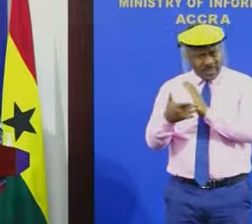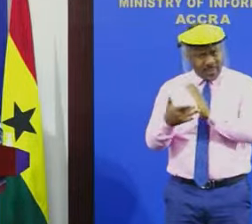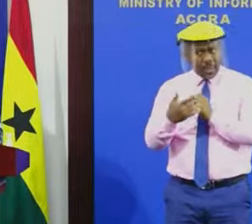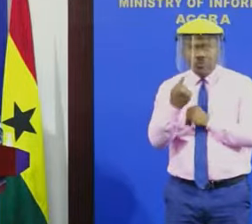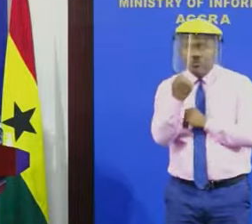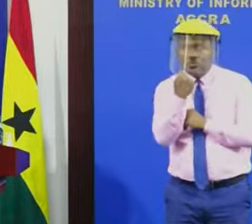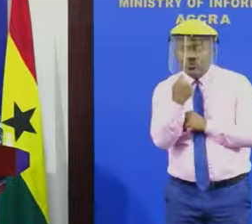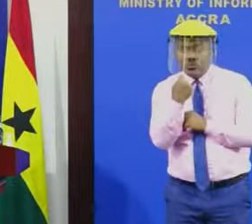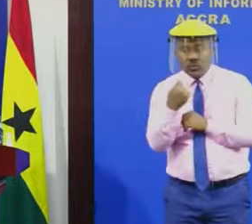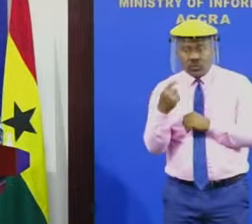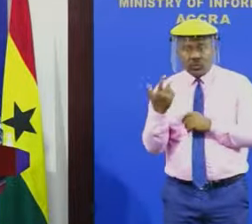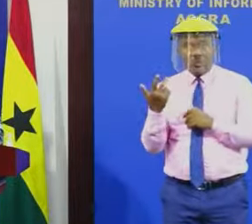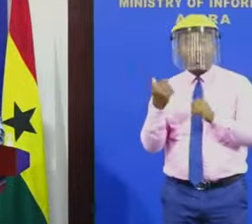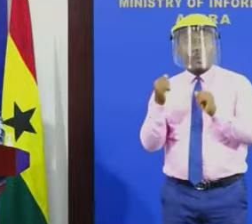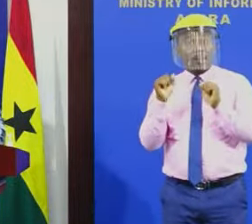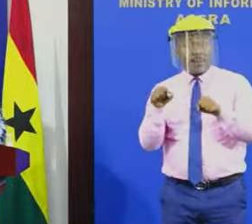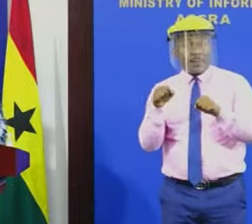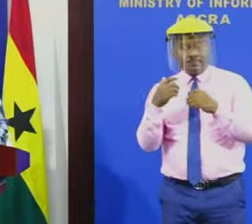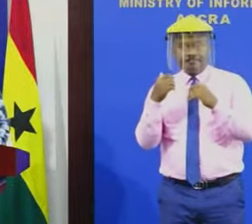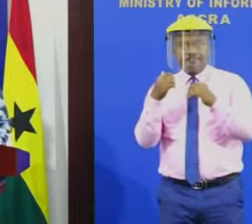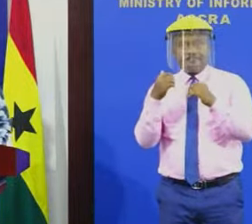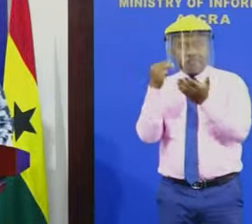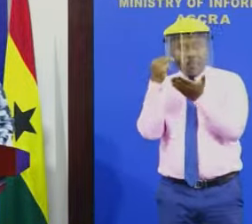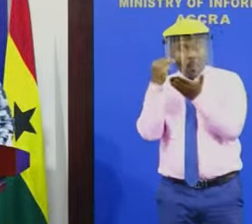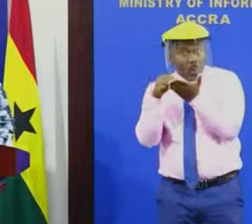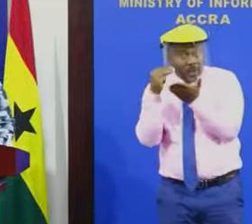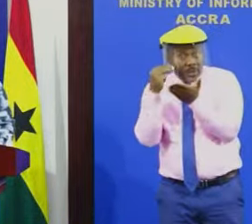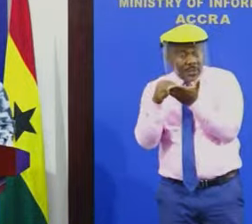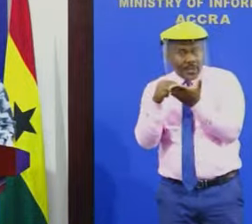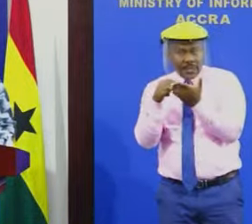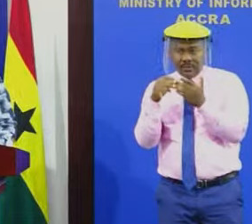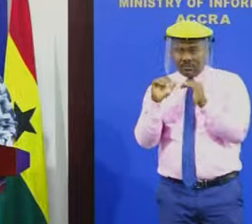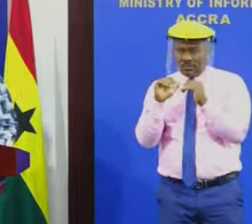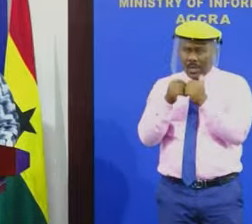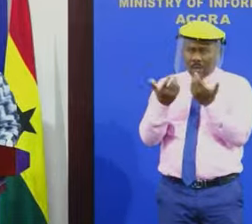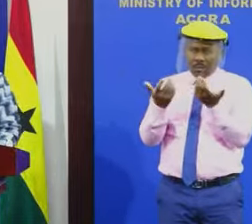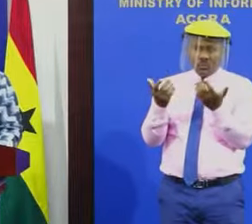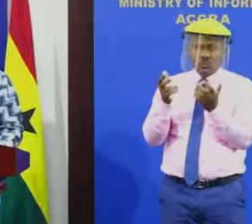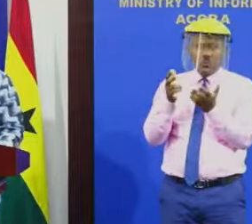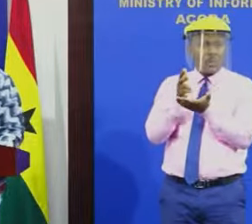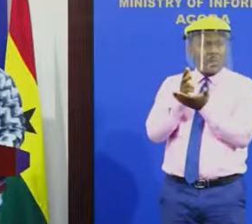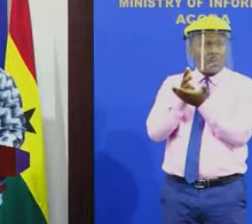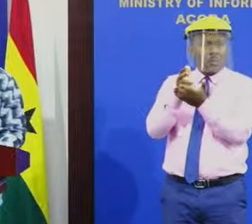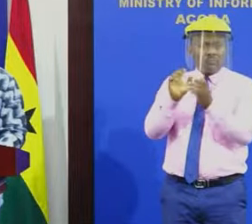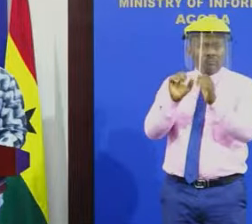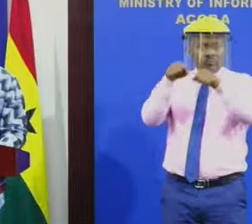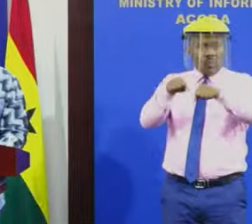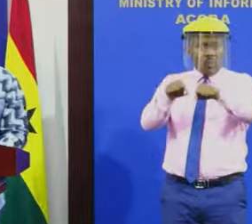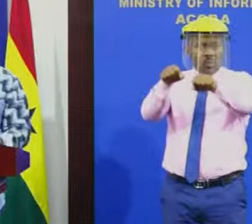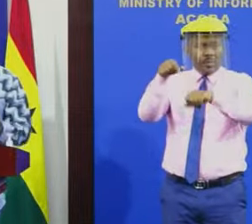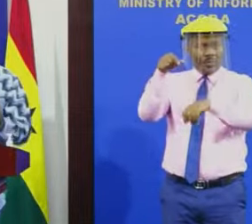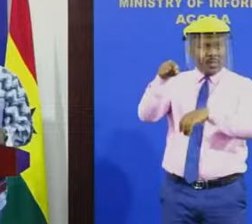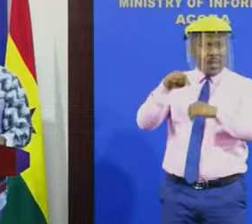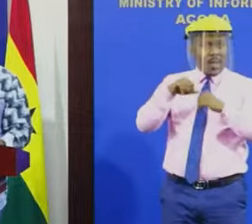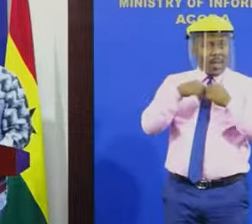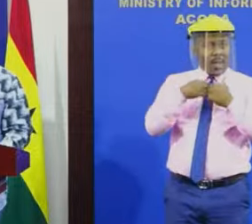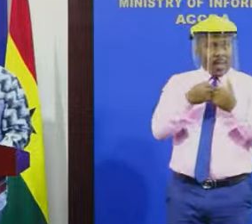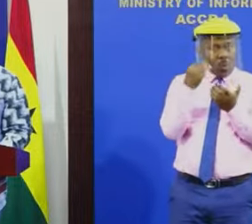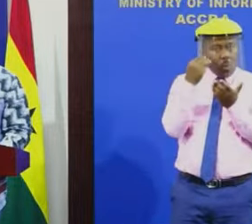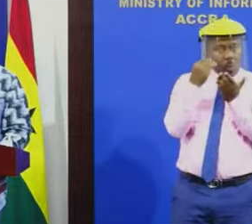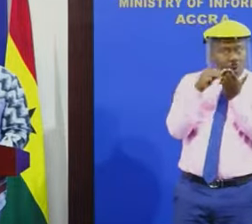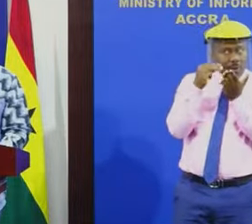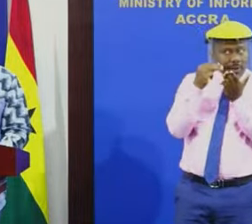or equipment to also provide monitoring so that we know exactly what is happening along our